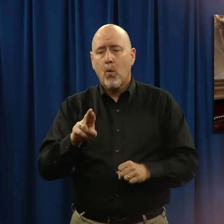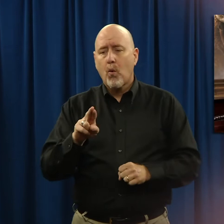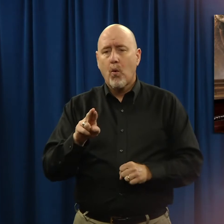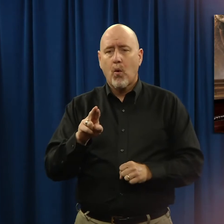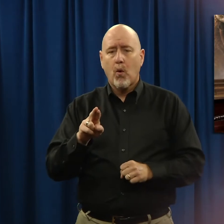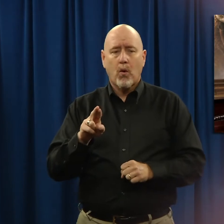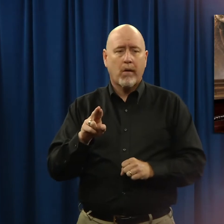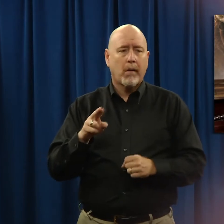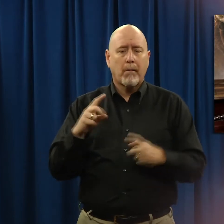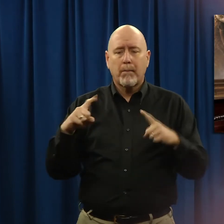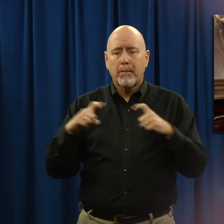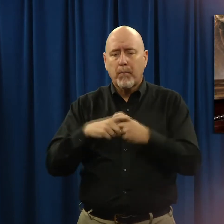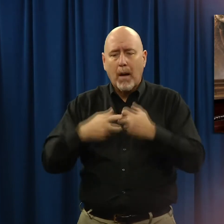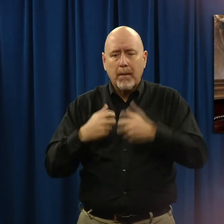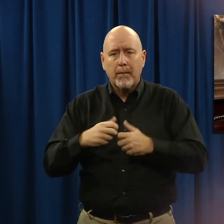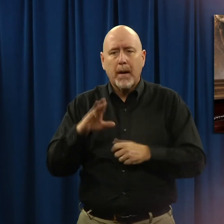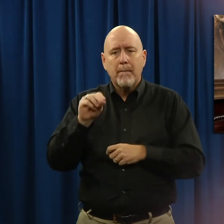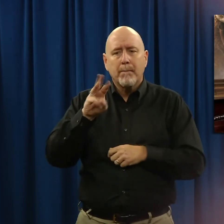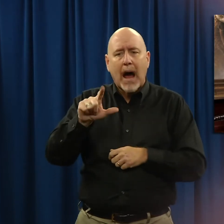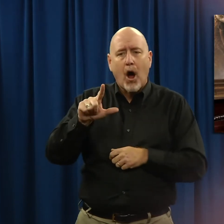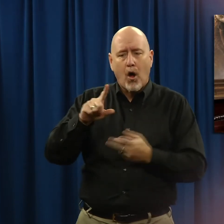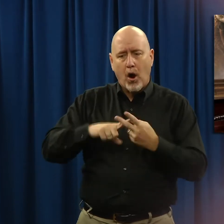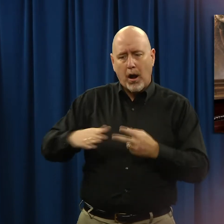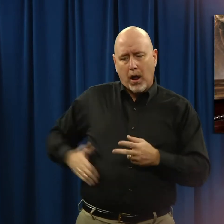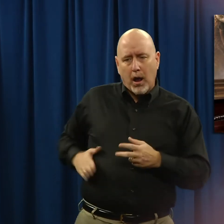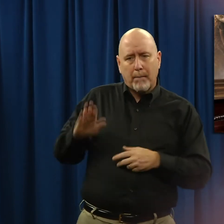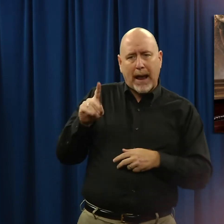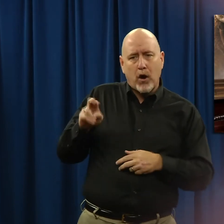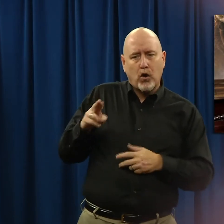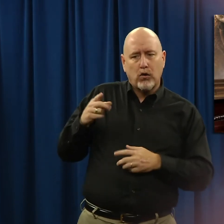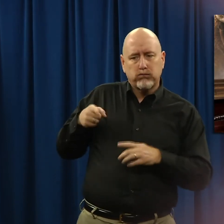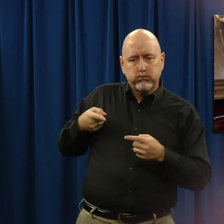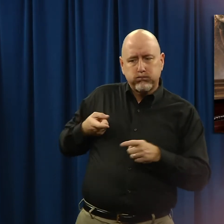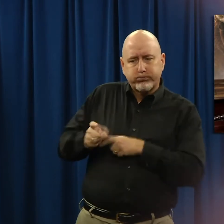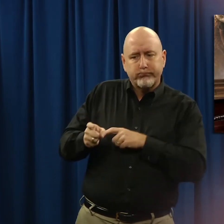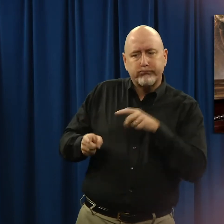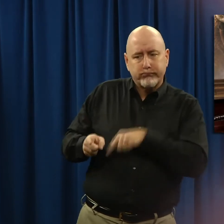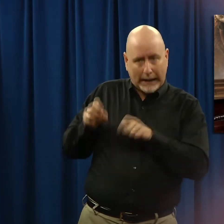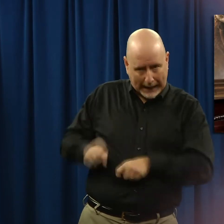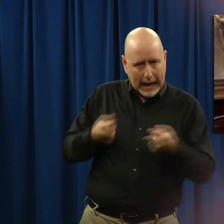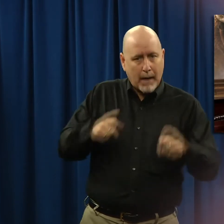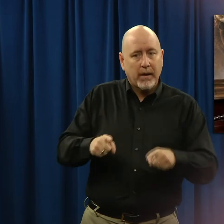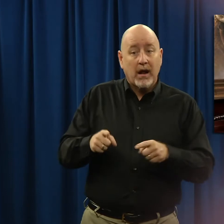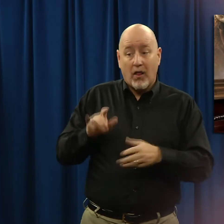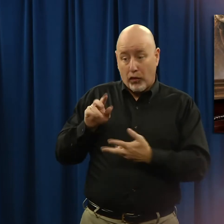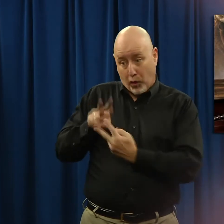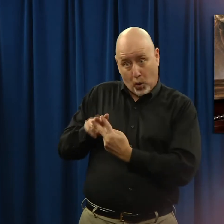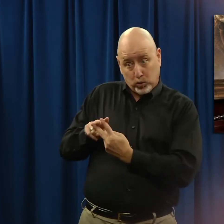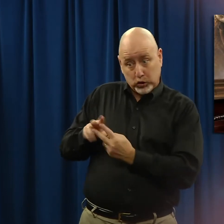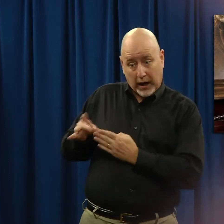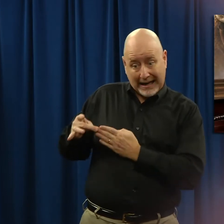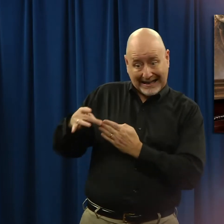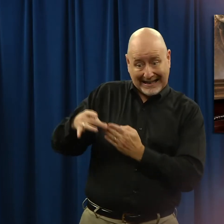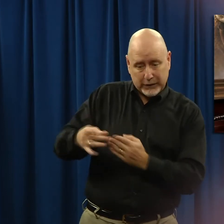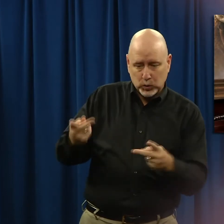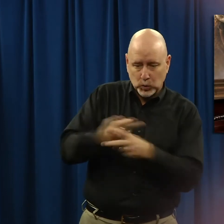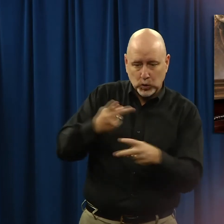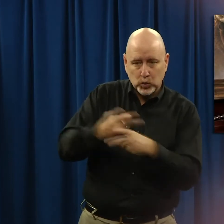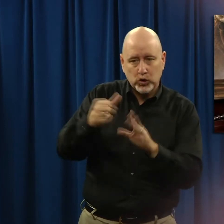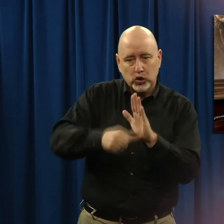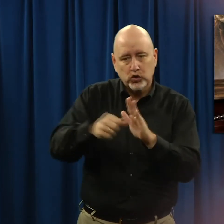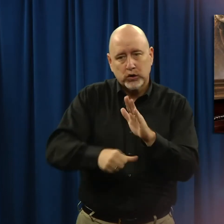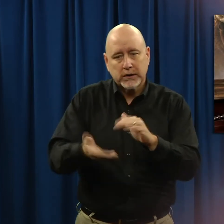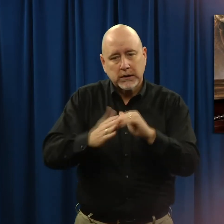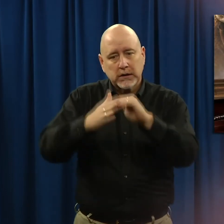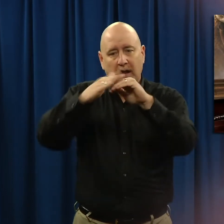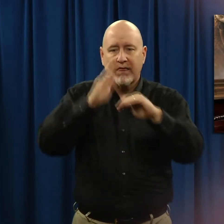complications such as bowel or bladder injury, things that can potentially lead on to more significant surgeries than